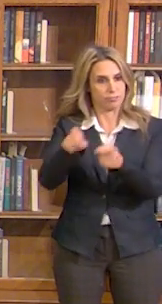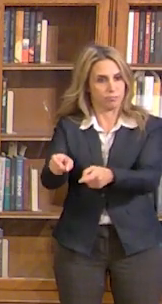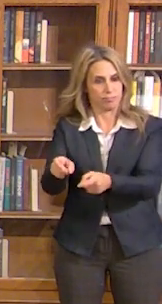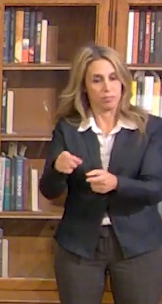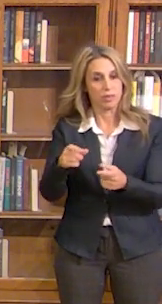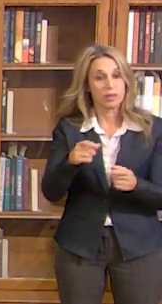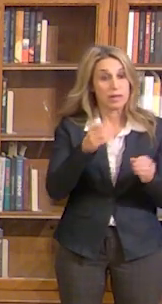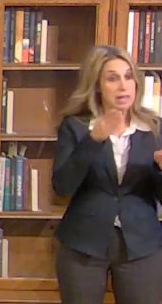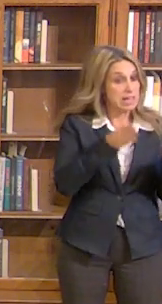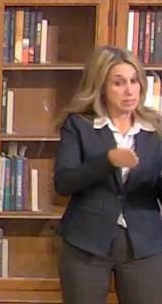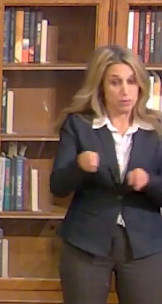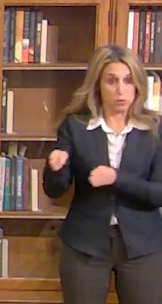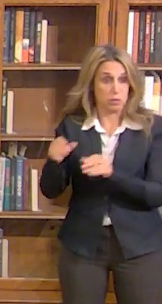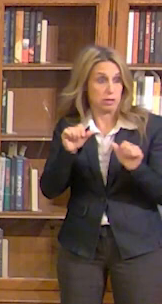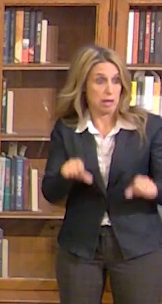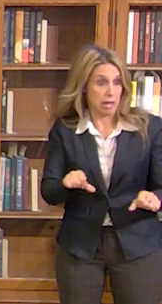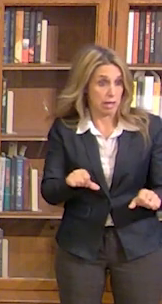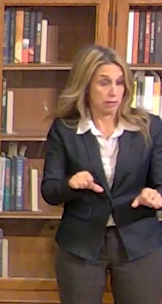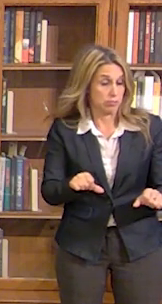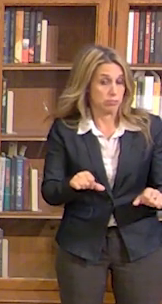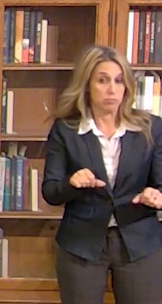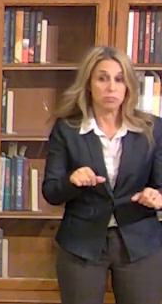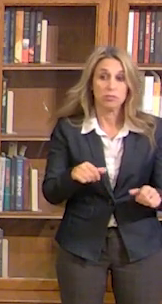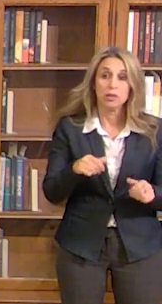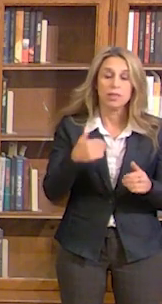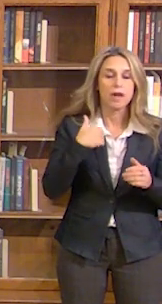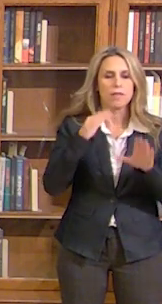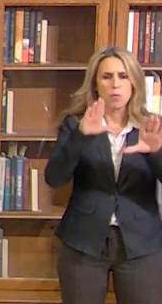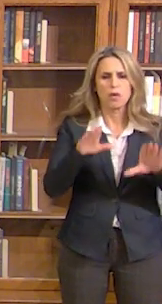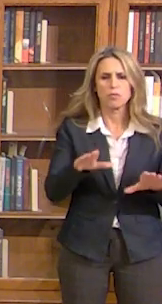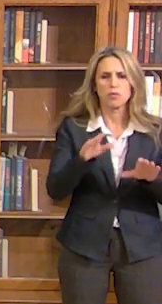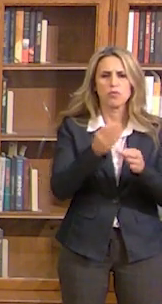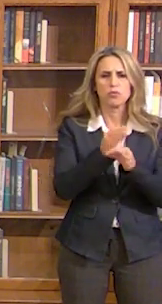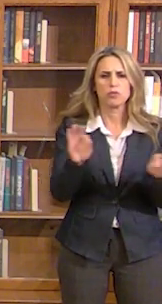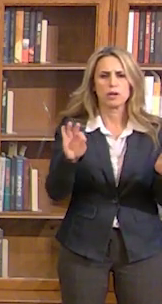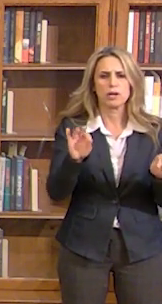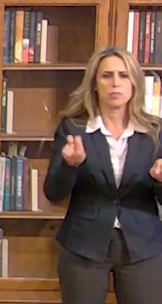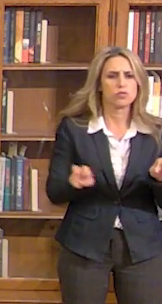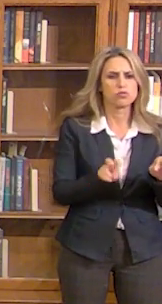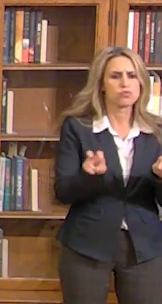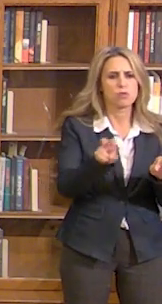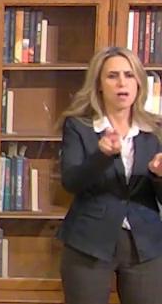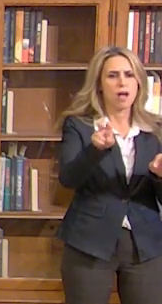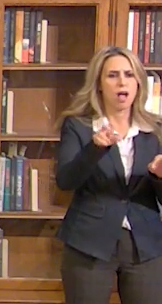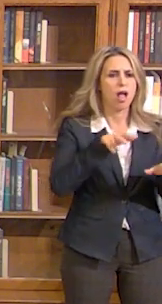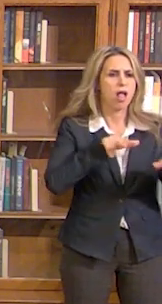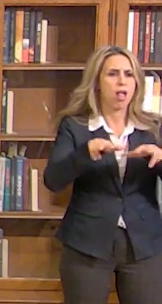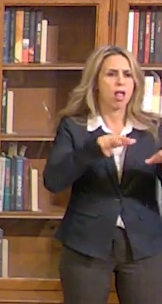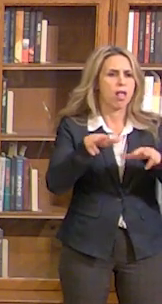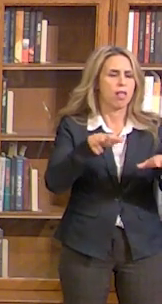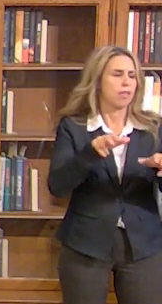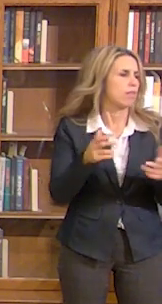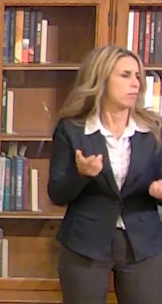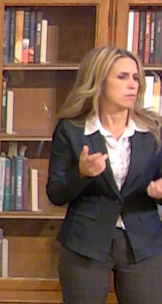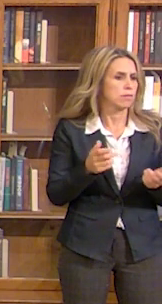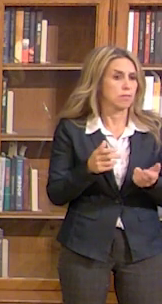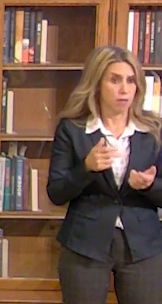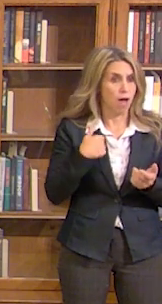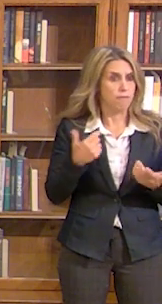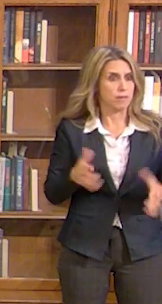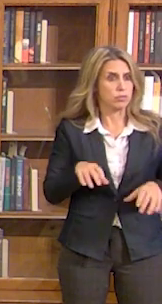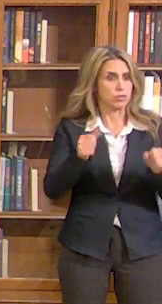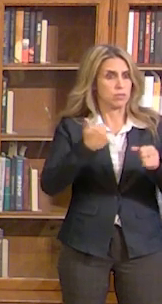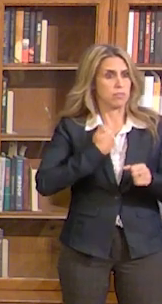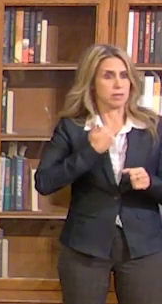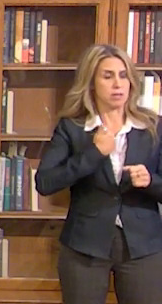go individually but they have a wonderful Freedom Trail tour I've taken that tour of myself you stand there in front